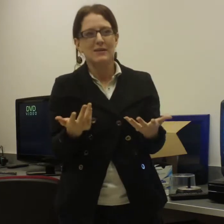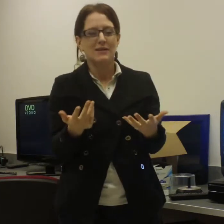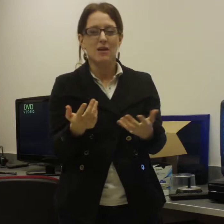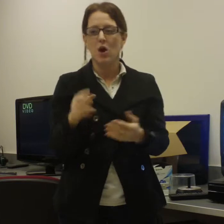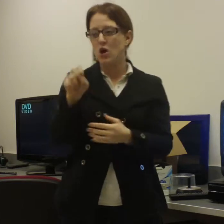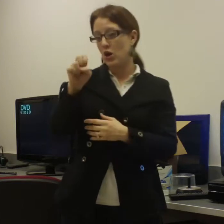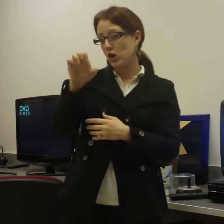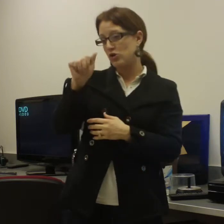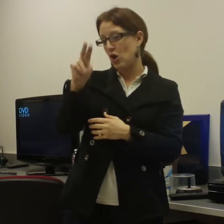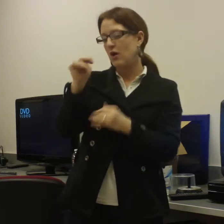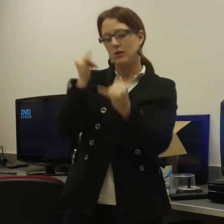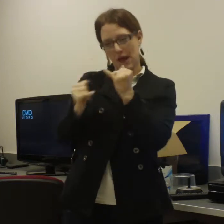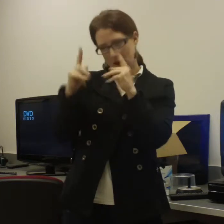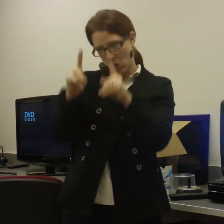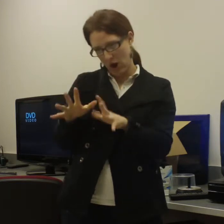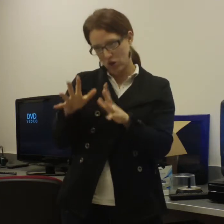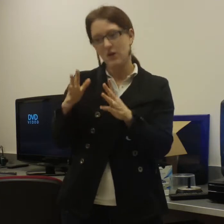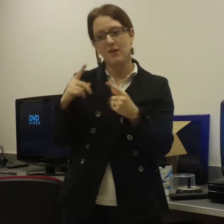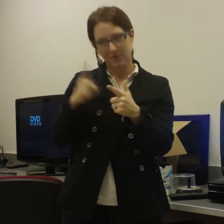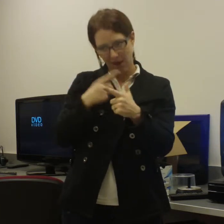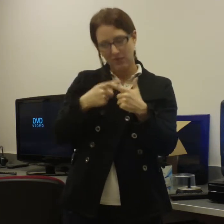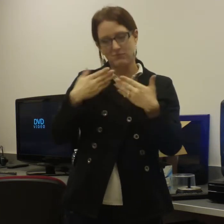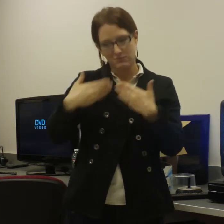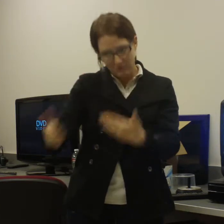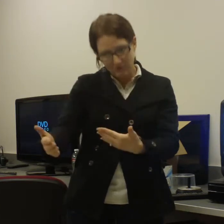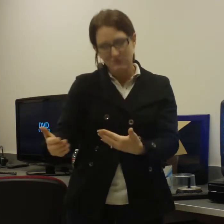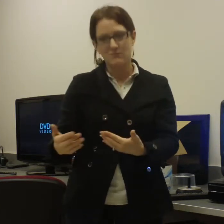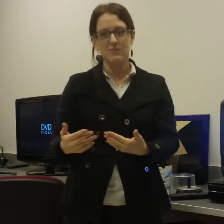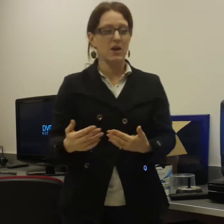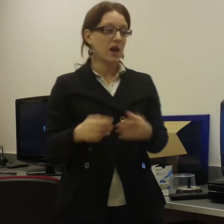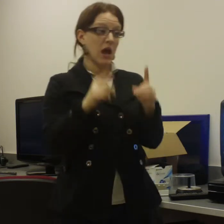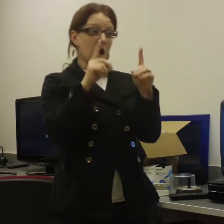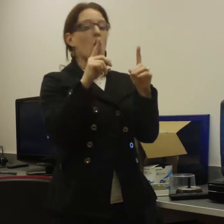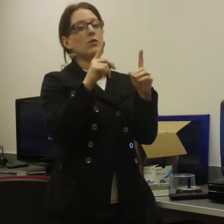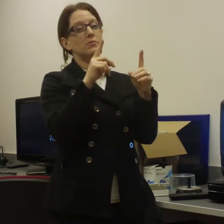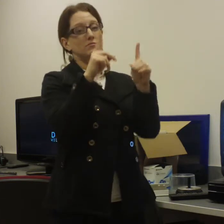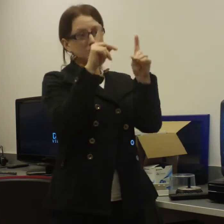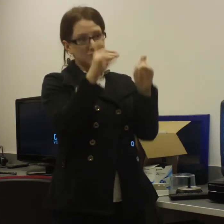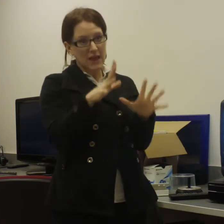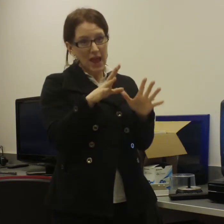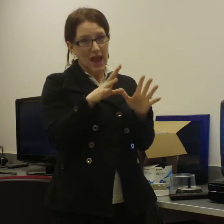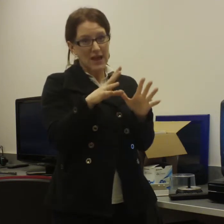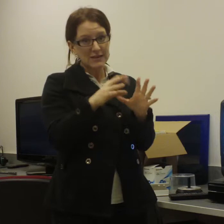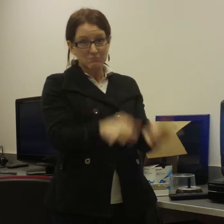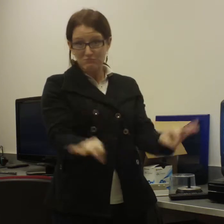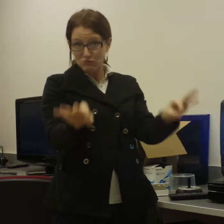to get started. Test is going to end up being Word. I think it's 50 points total. So it's a quiz.